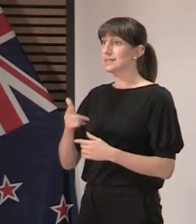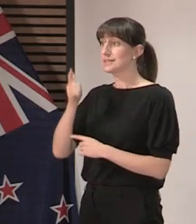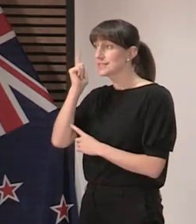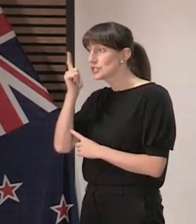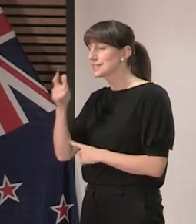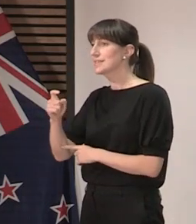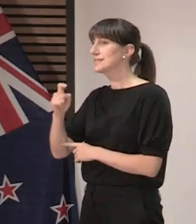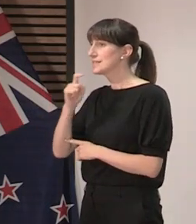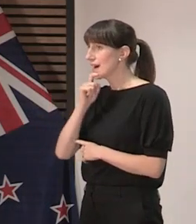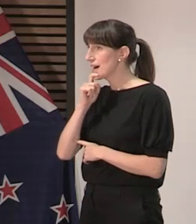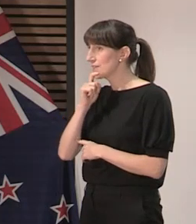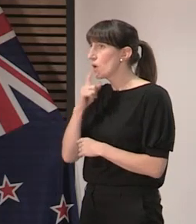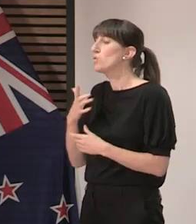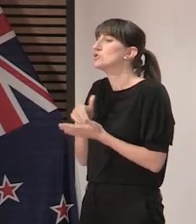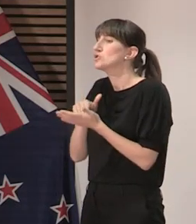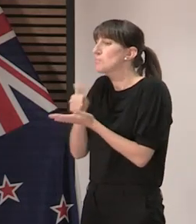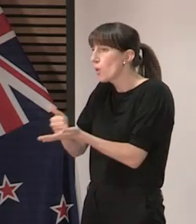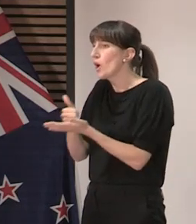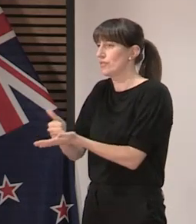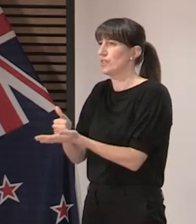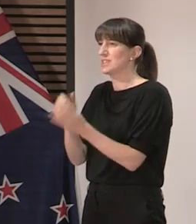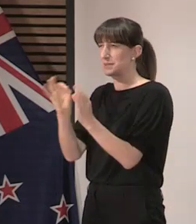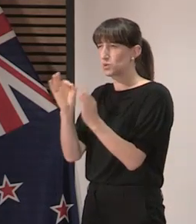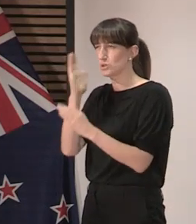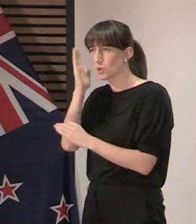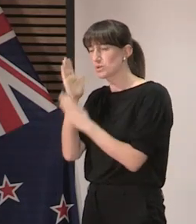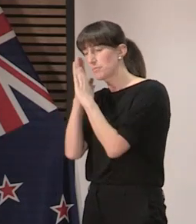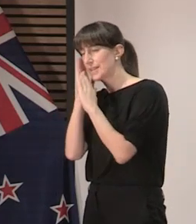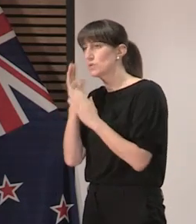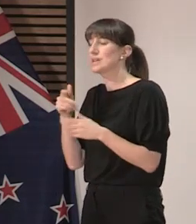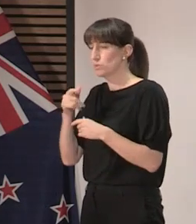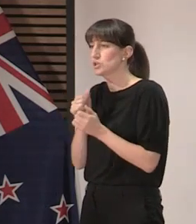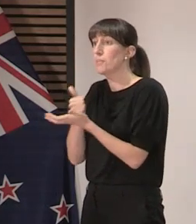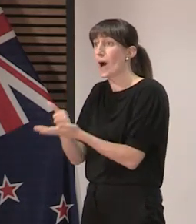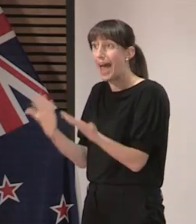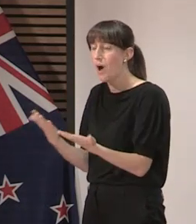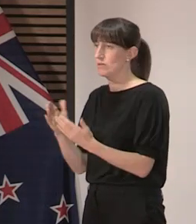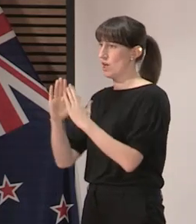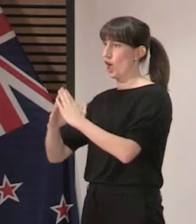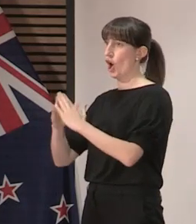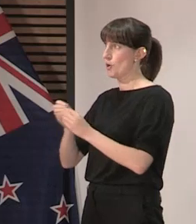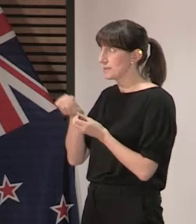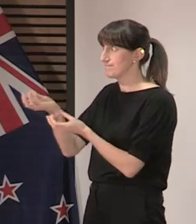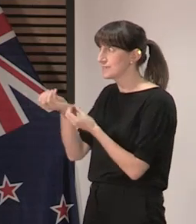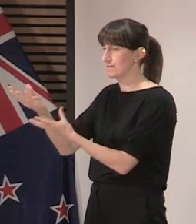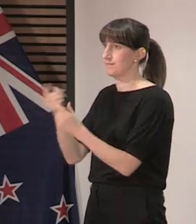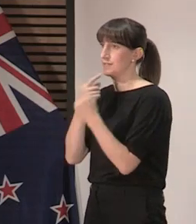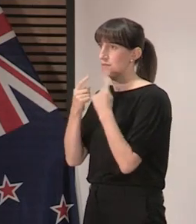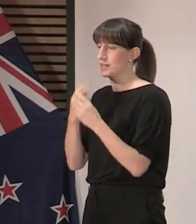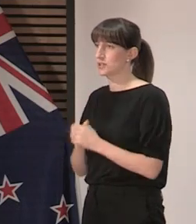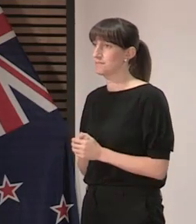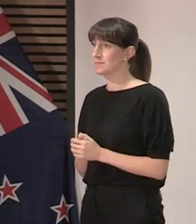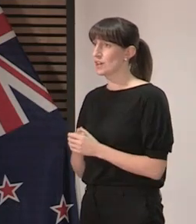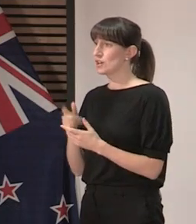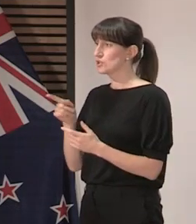students whilst they remain at home. Things like the intensive wraparound service and OARS specialists continue to work with